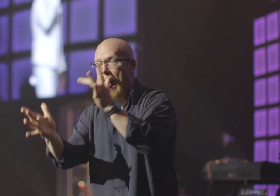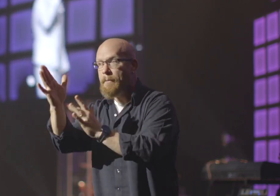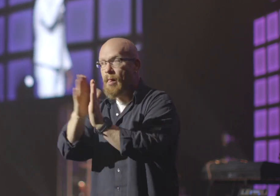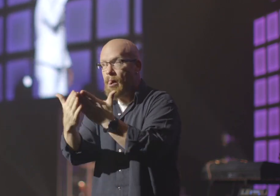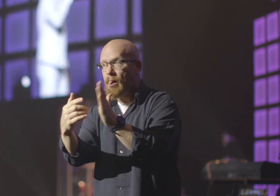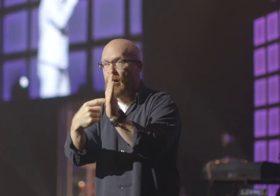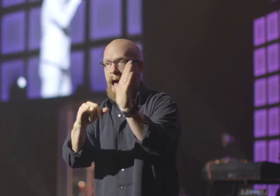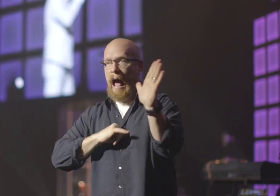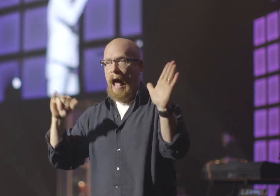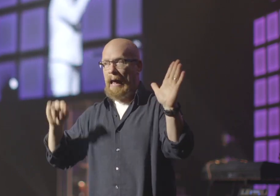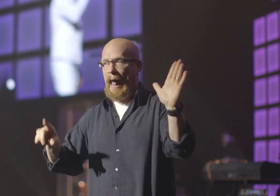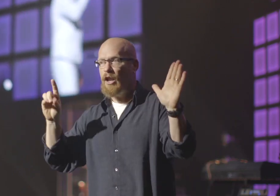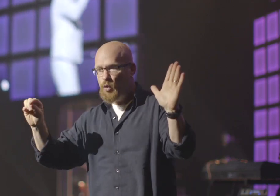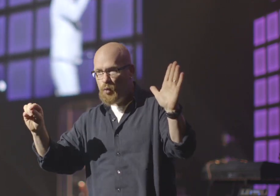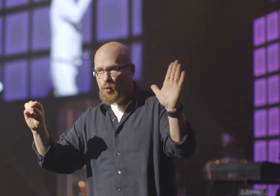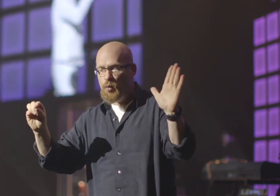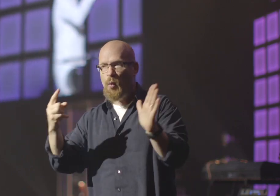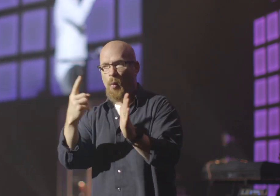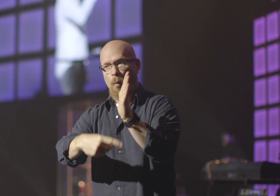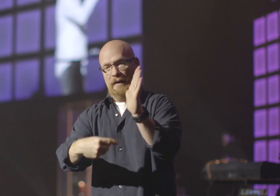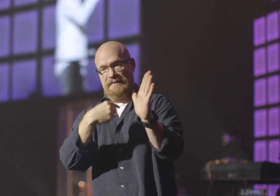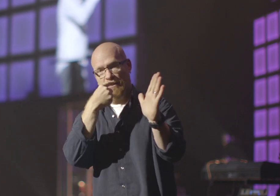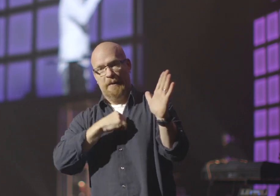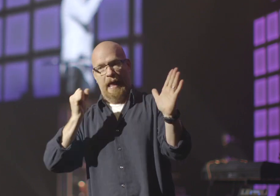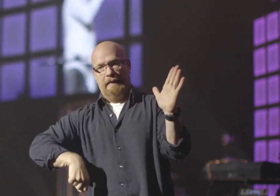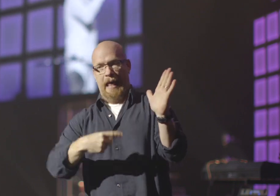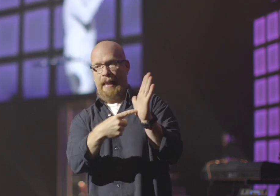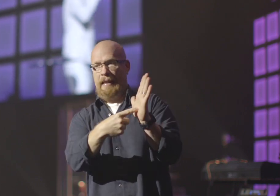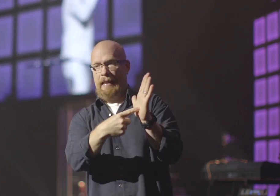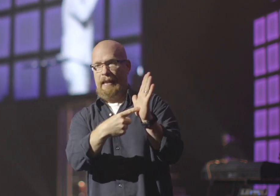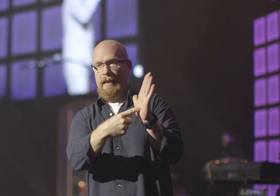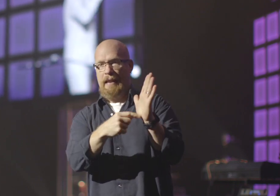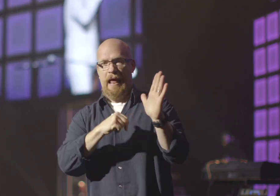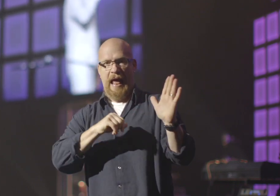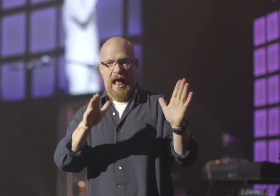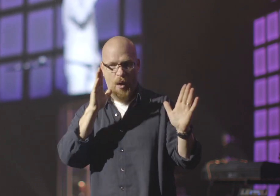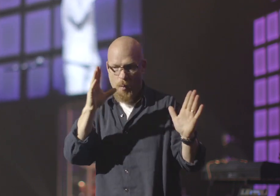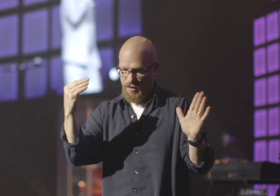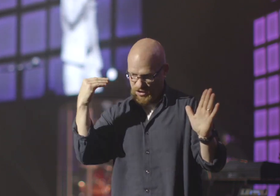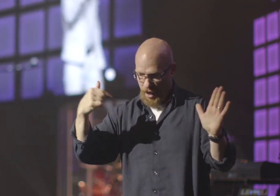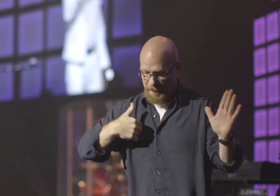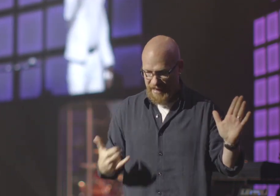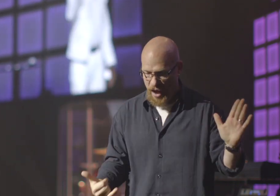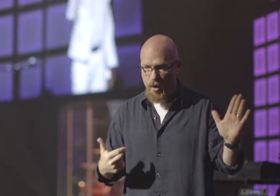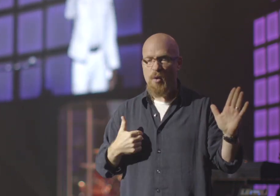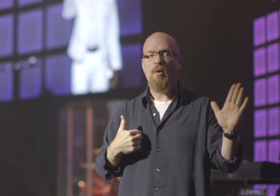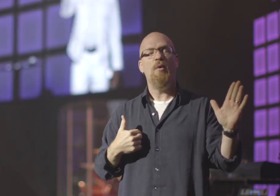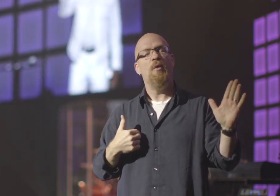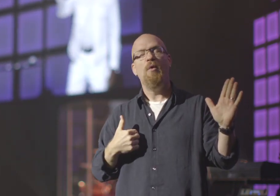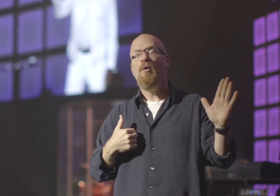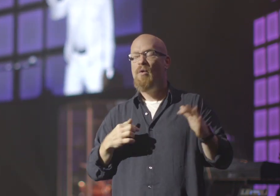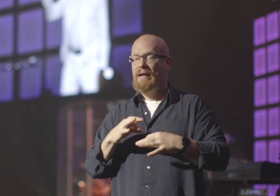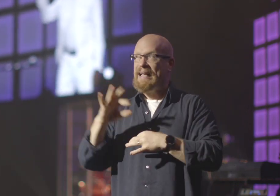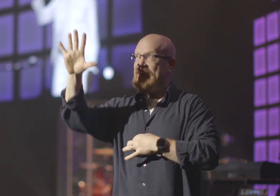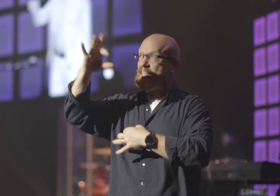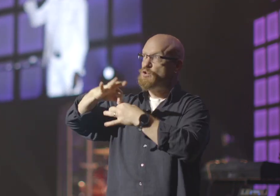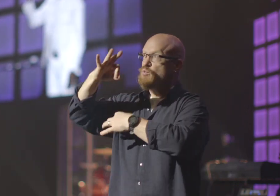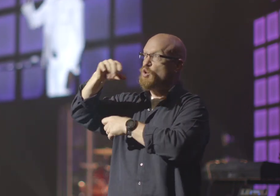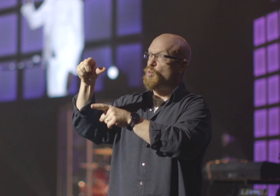This is my Bible. I can do. What it says I can do. I'm about to be taught the inspired word of